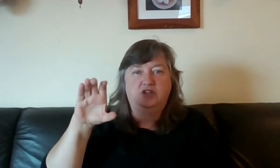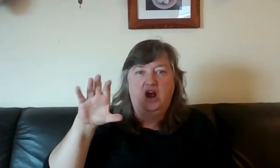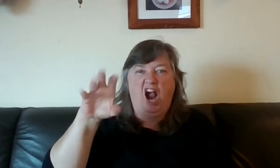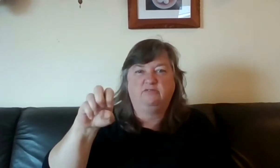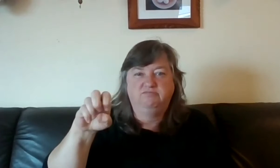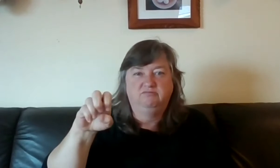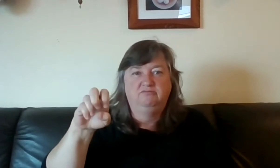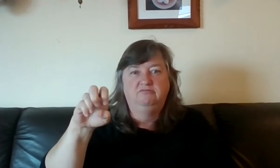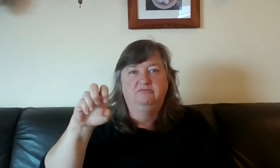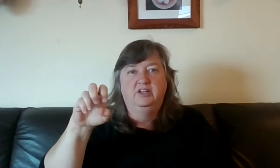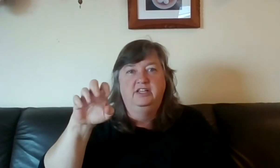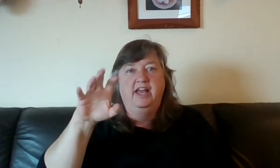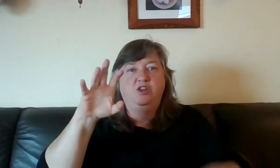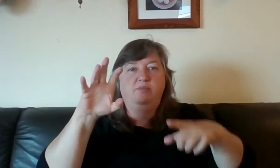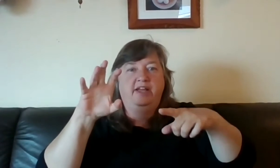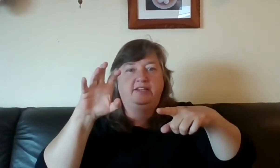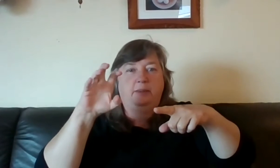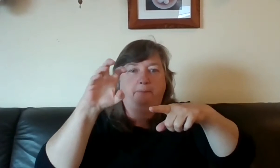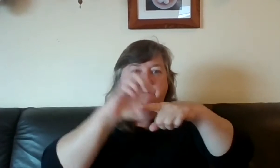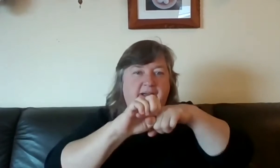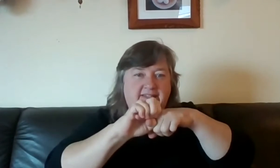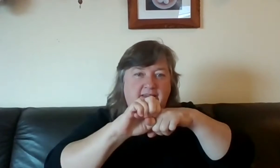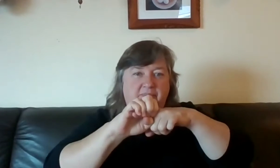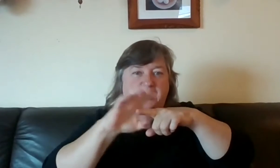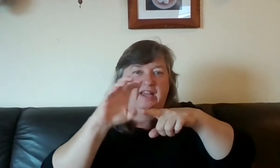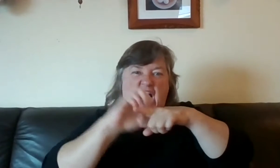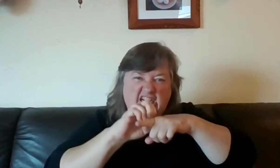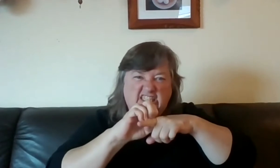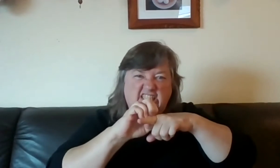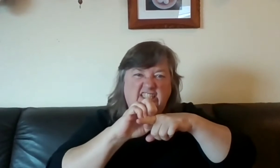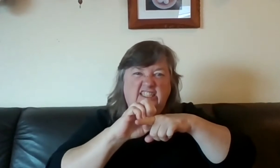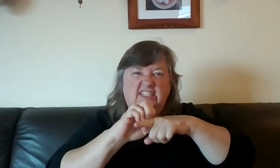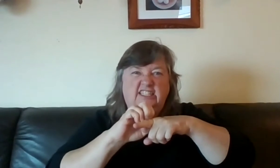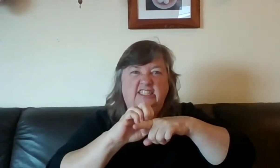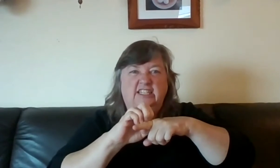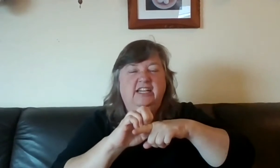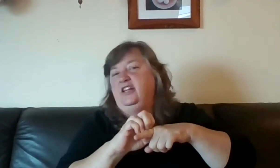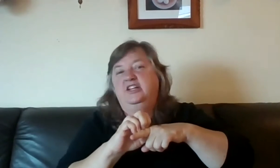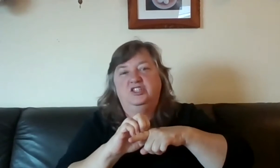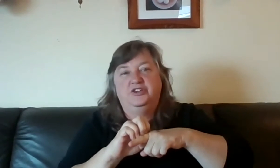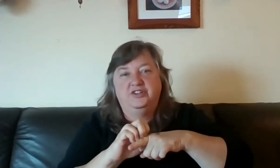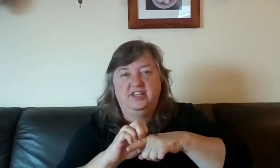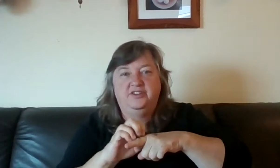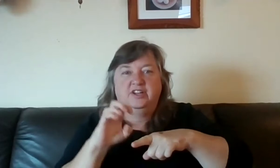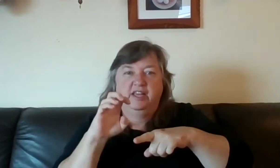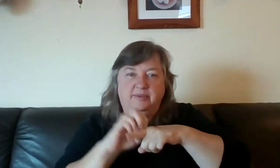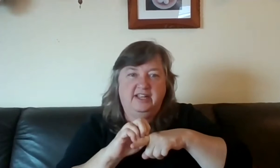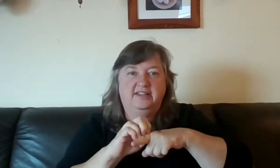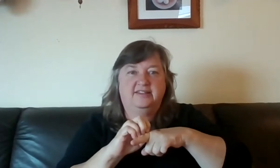jaw. And you might bite something. And you're going to show your teeth. You're going to imitate it at the same